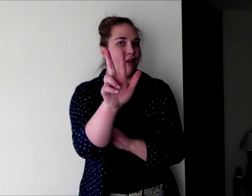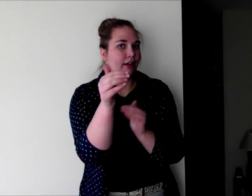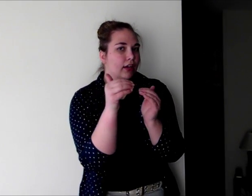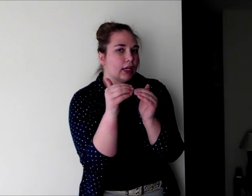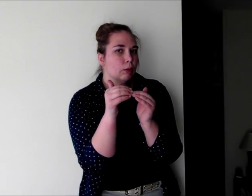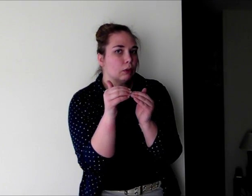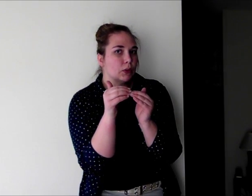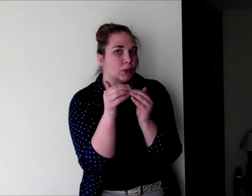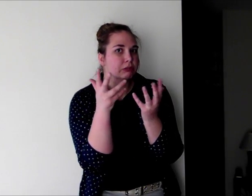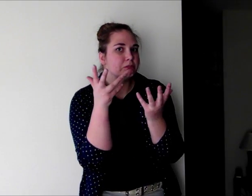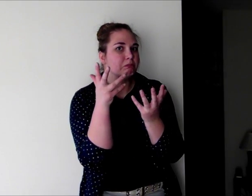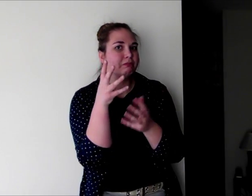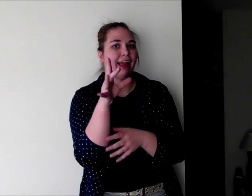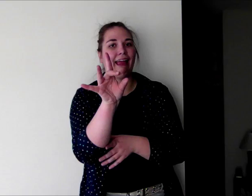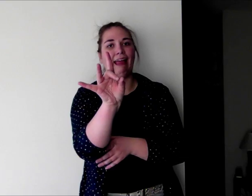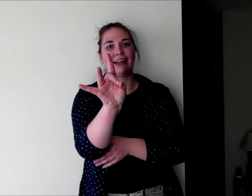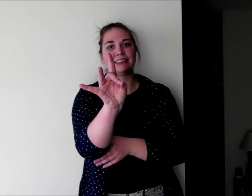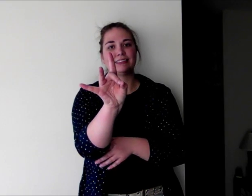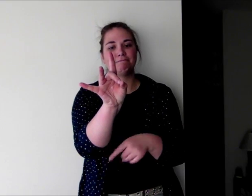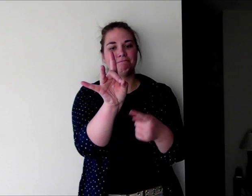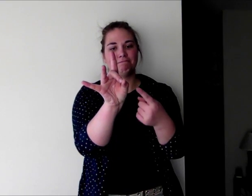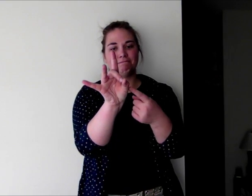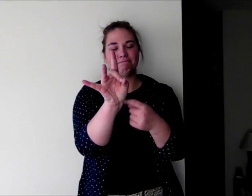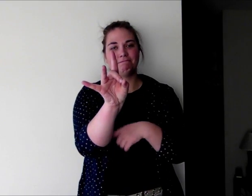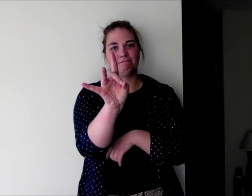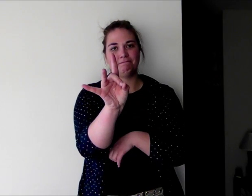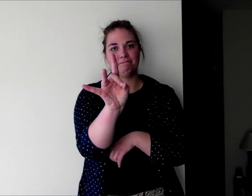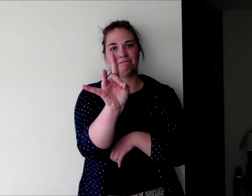5 plus 3 equals 8.